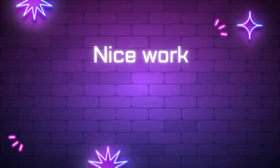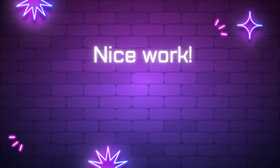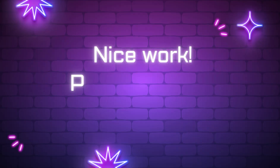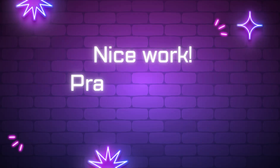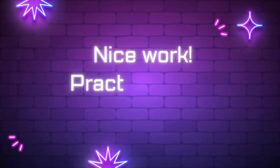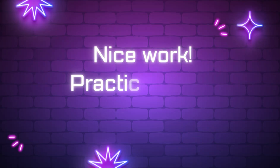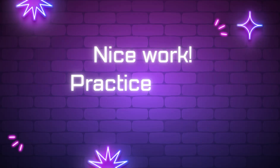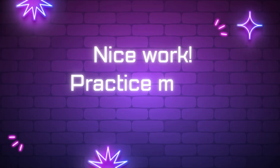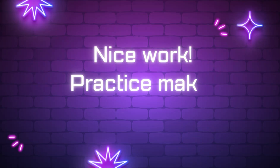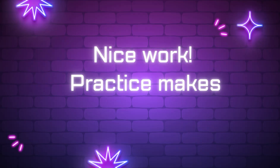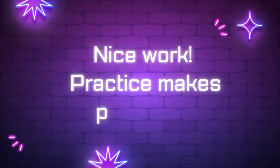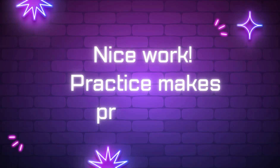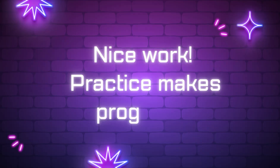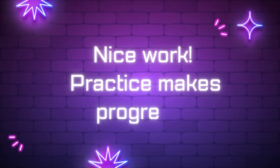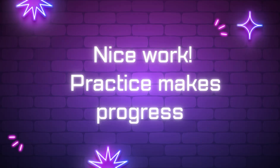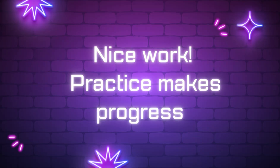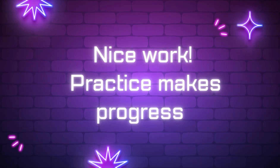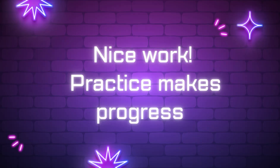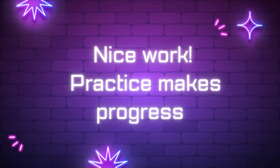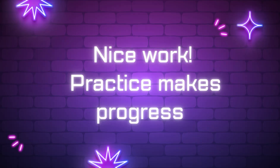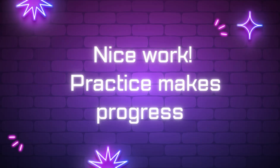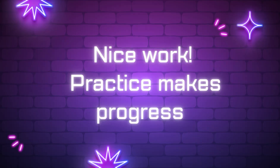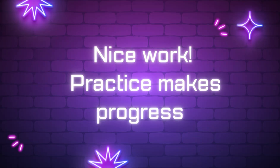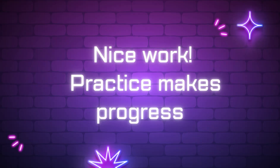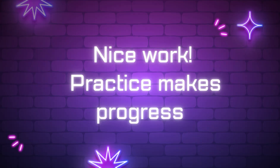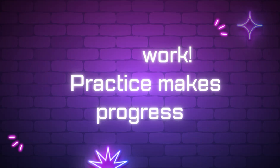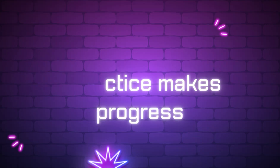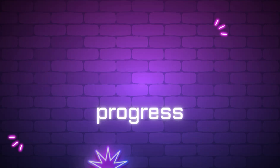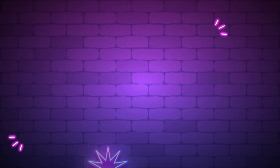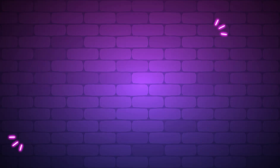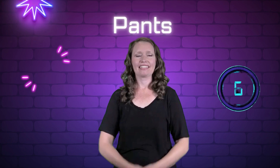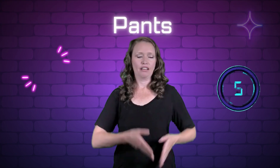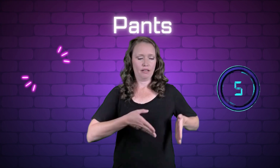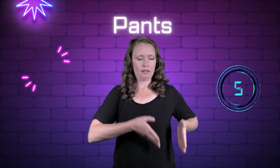Nice work, practice makes progress.